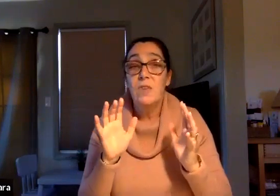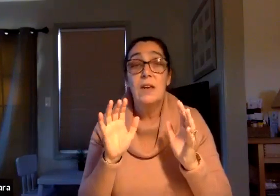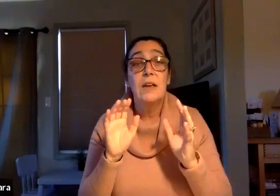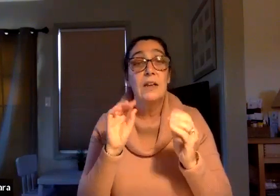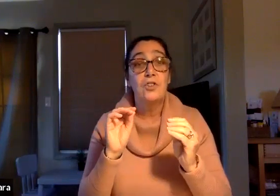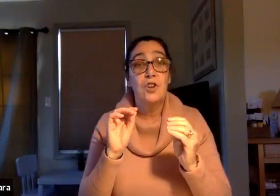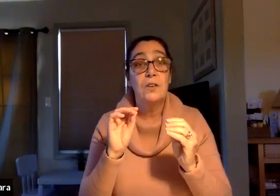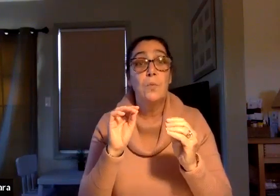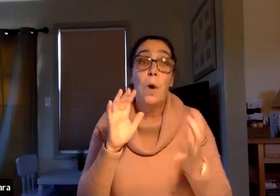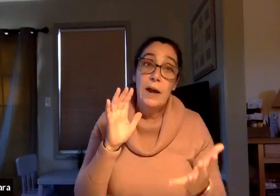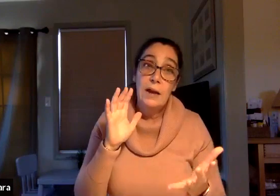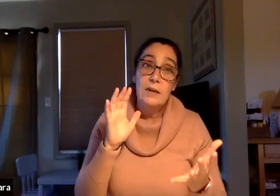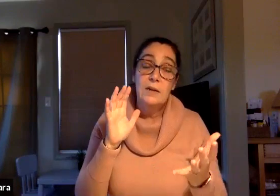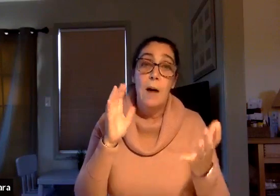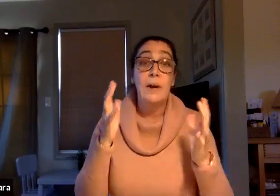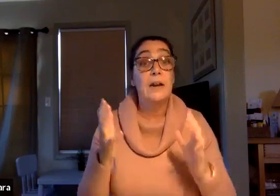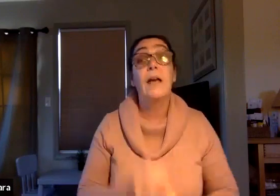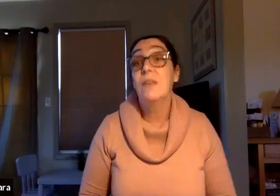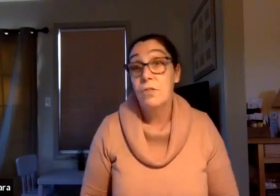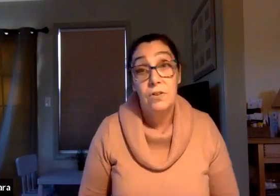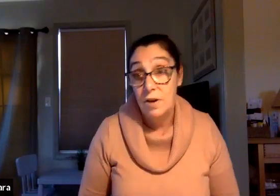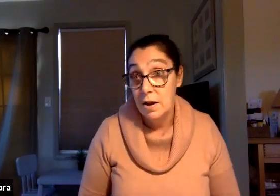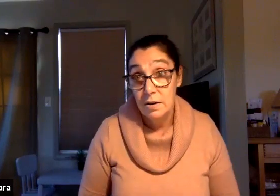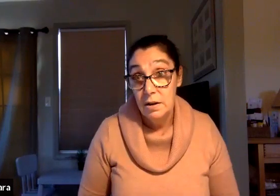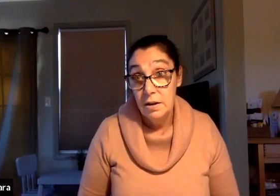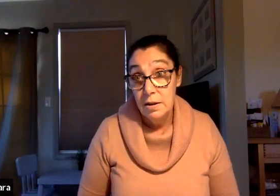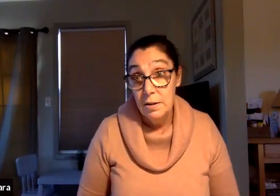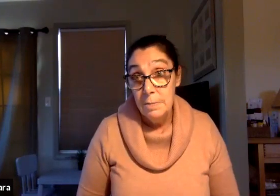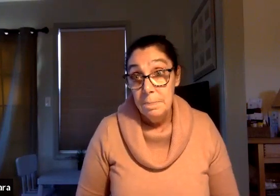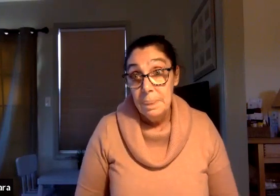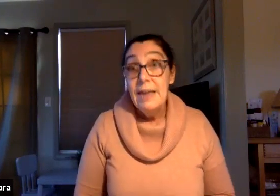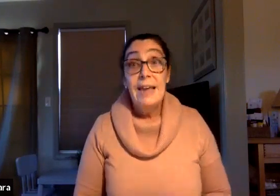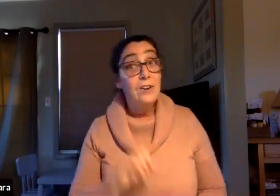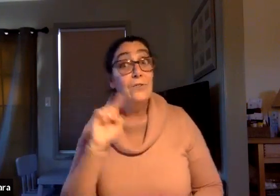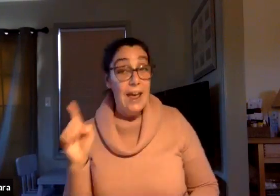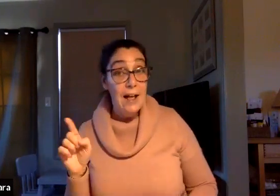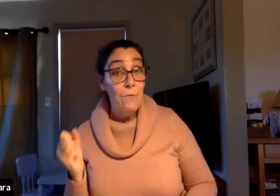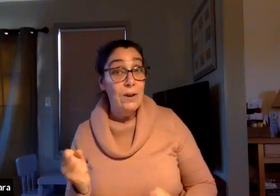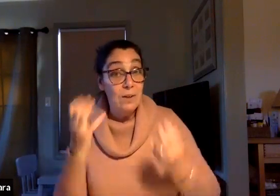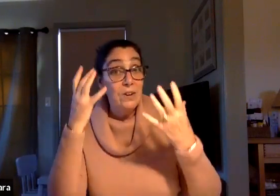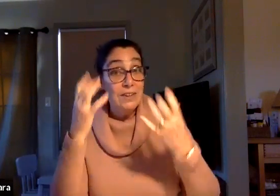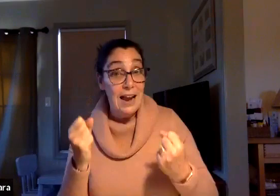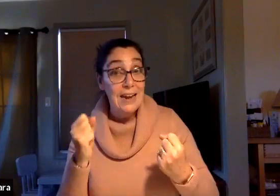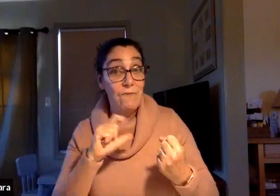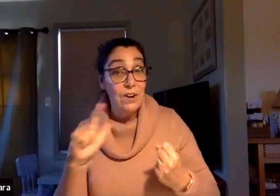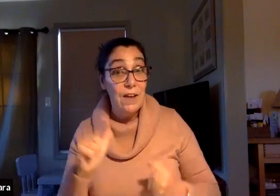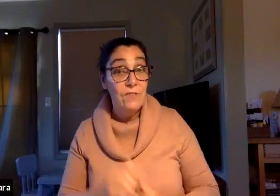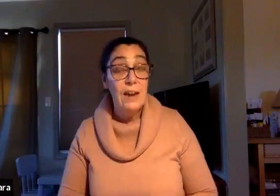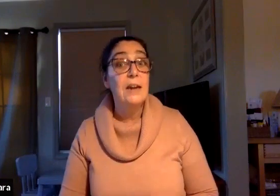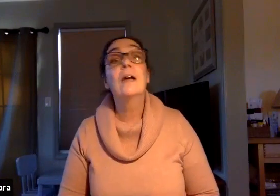everything, it's just one hand is dominant and the other is not. Can you tell when someone's signing if they're left-handed?